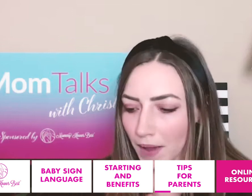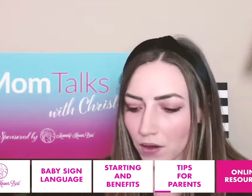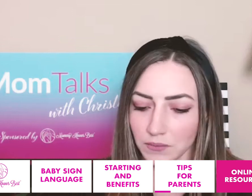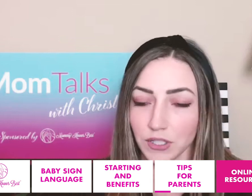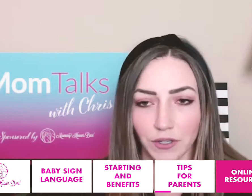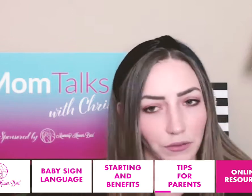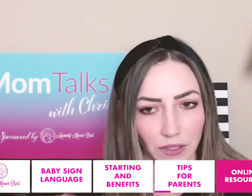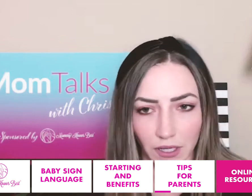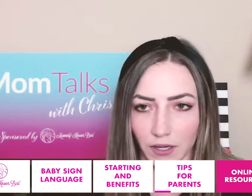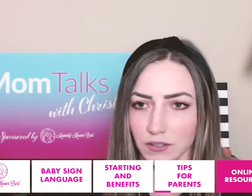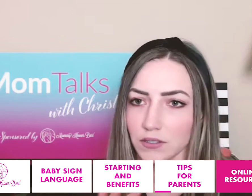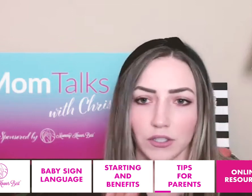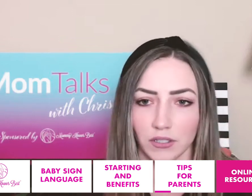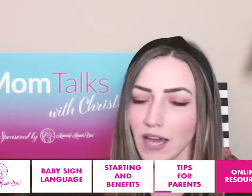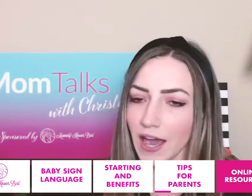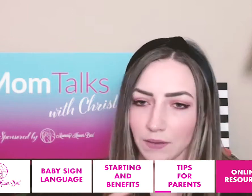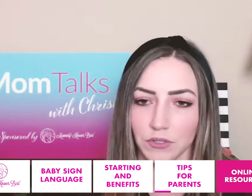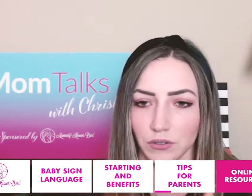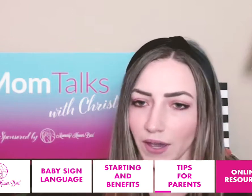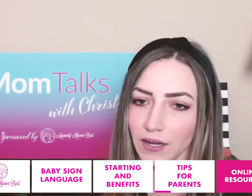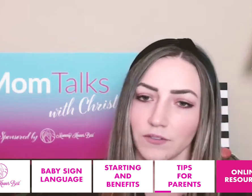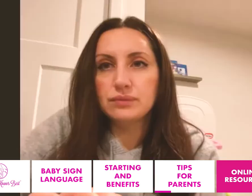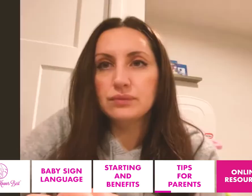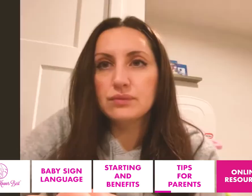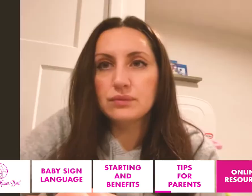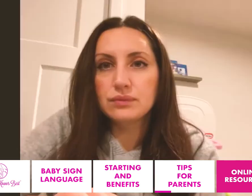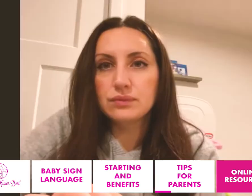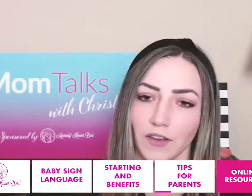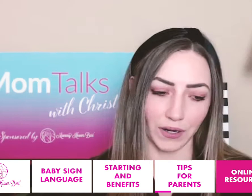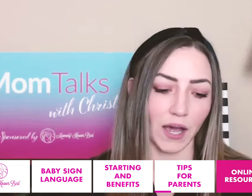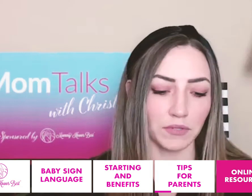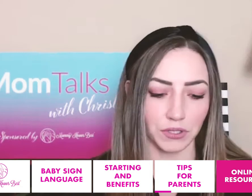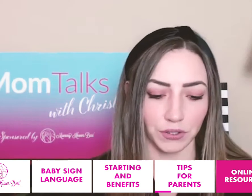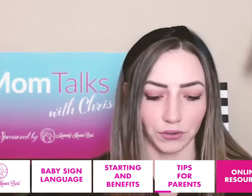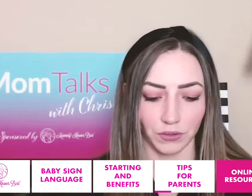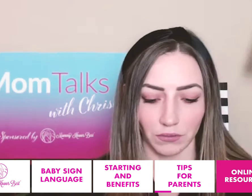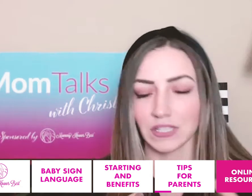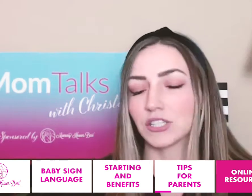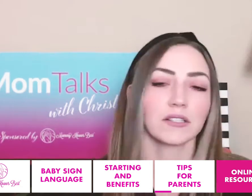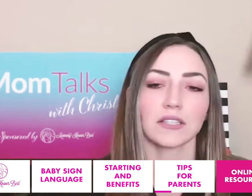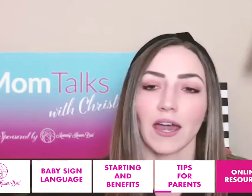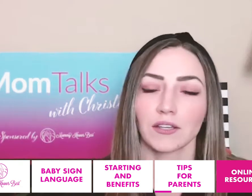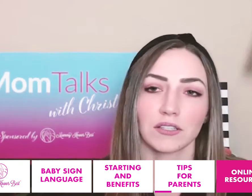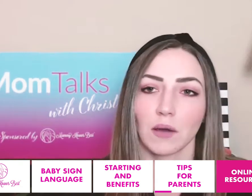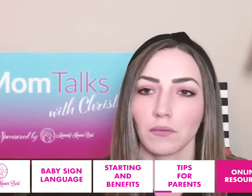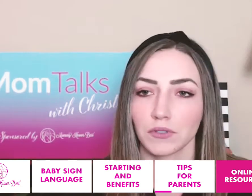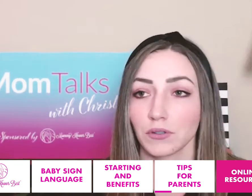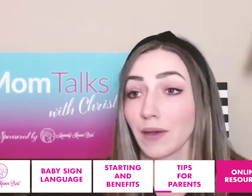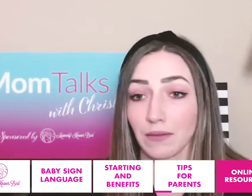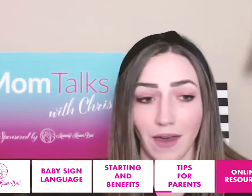about 0 to 3 years is a good time to kind of implement this. When it comes to, teaching sign to a baby